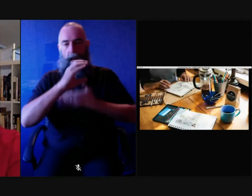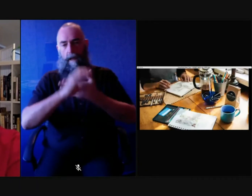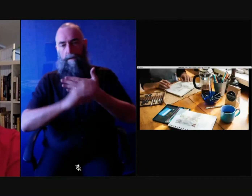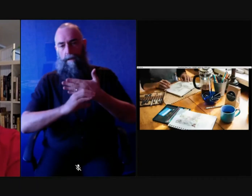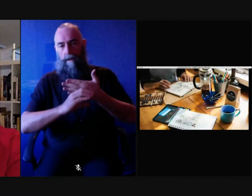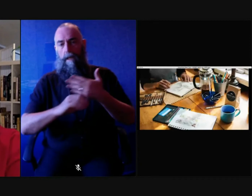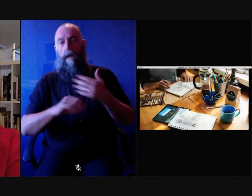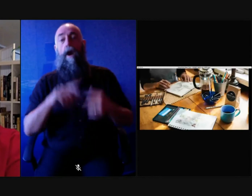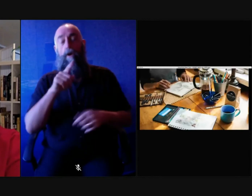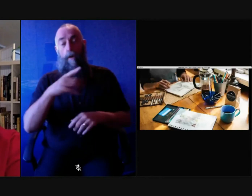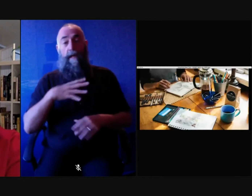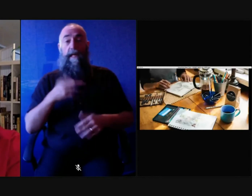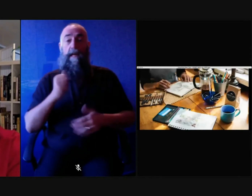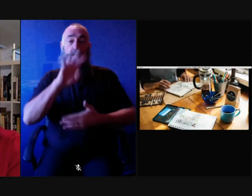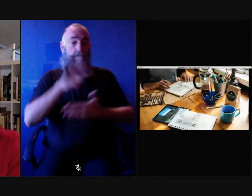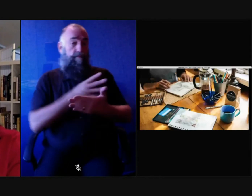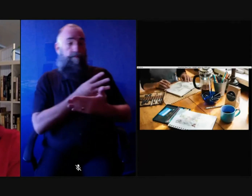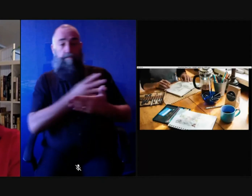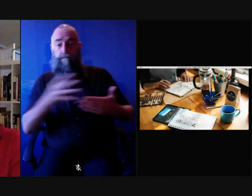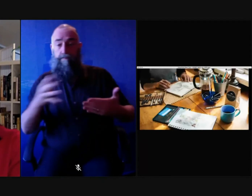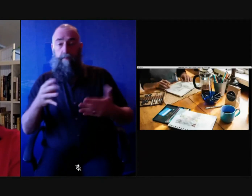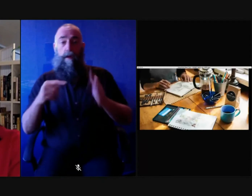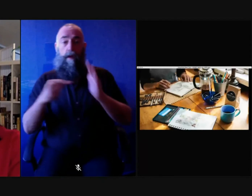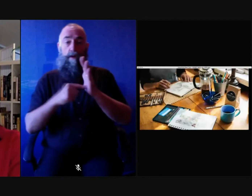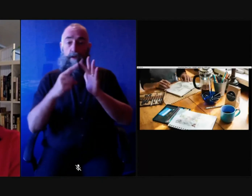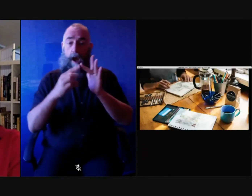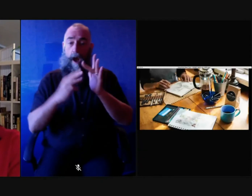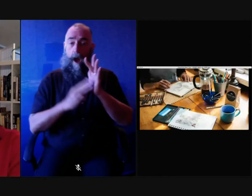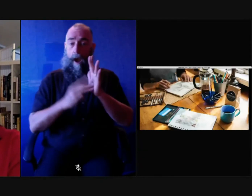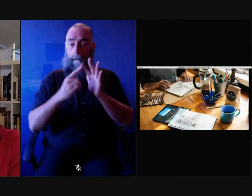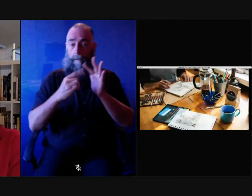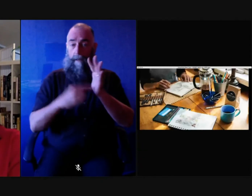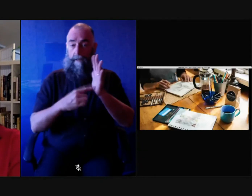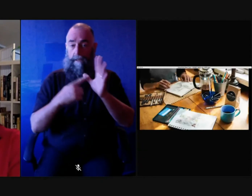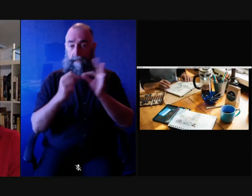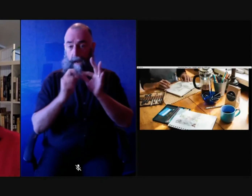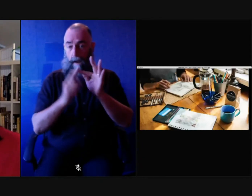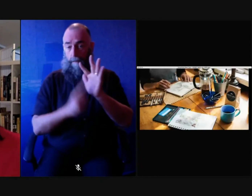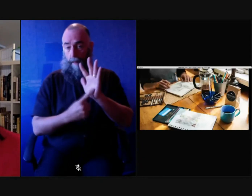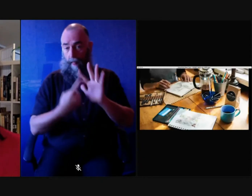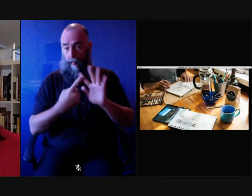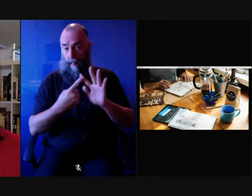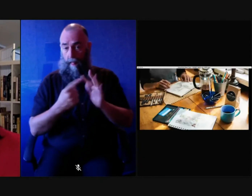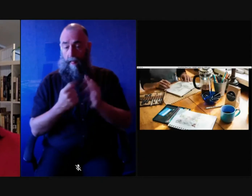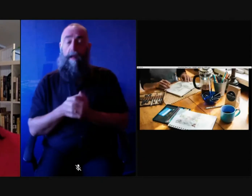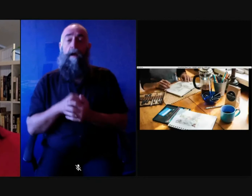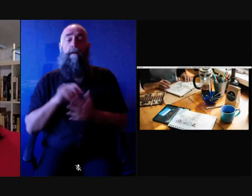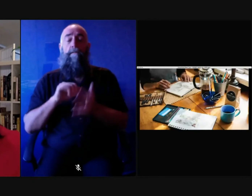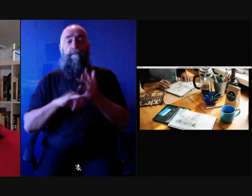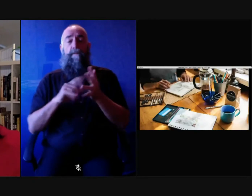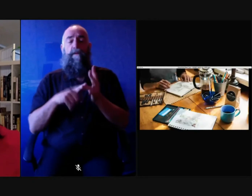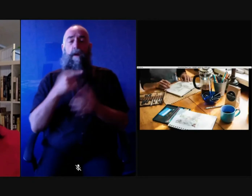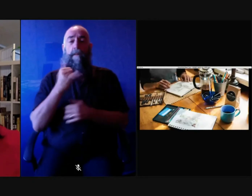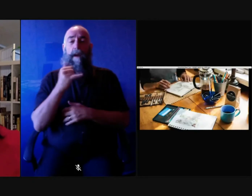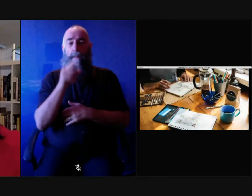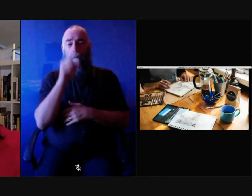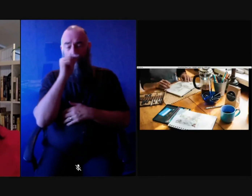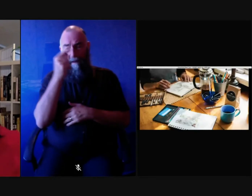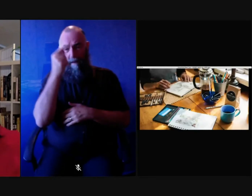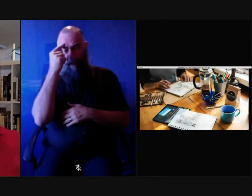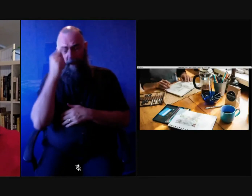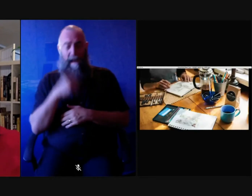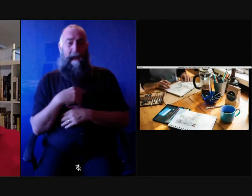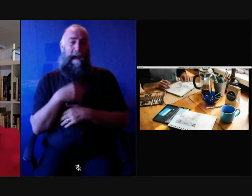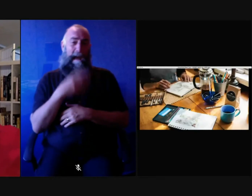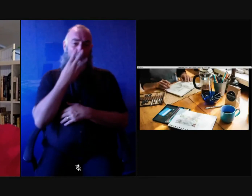then be accountable to. For some of you, I'm sure you're thinking, oh my God, I can't imagine anything worse, how vile, but it